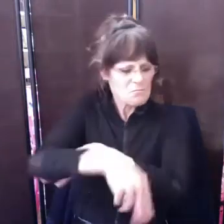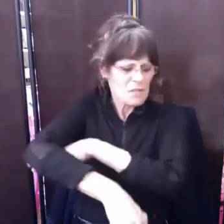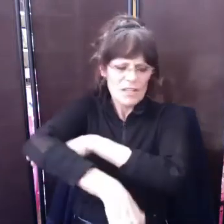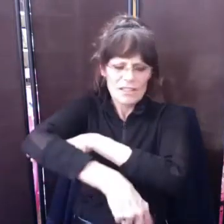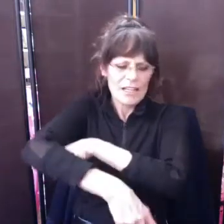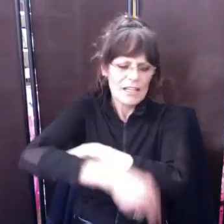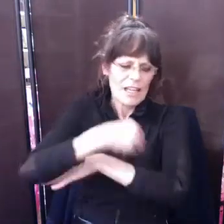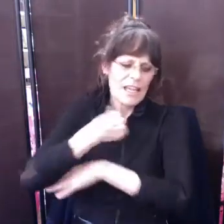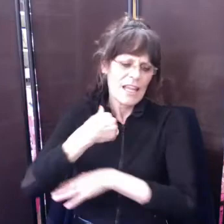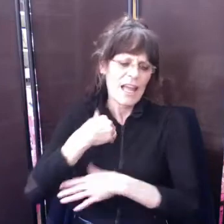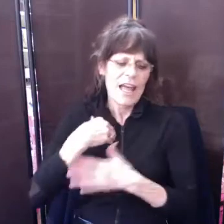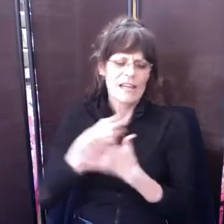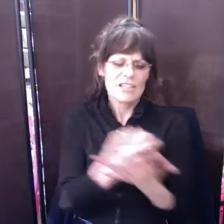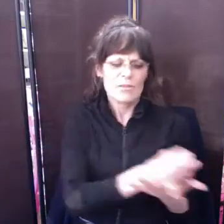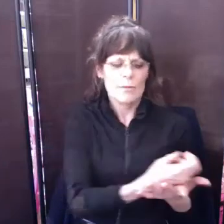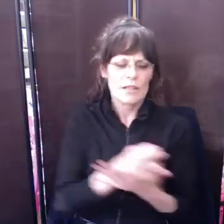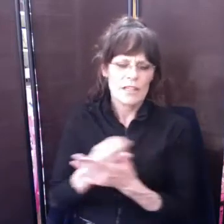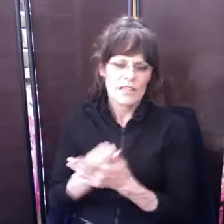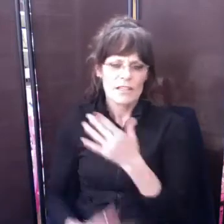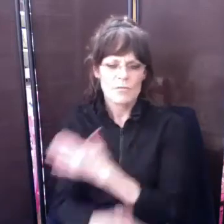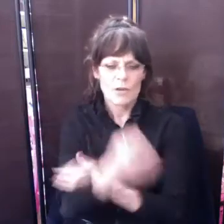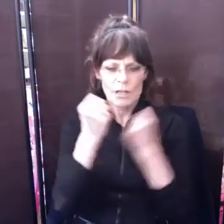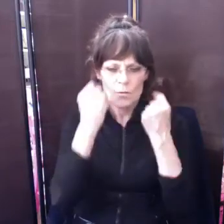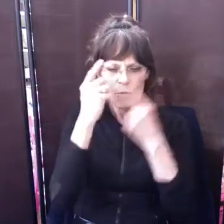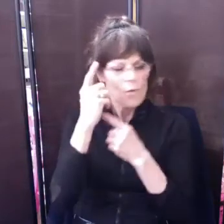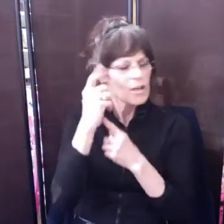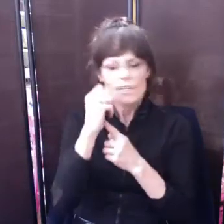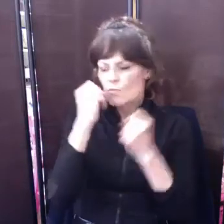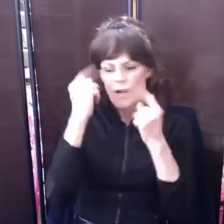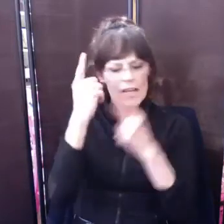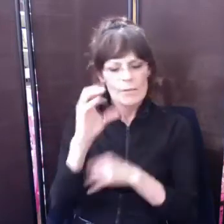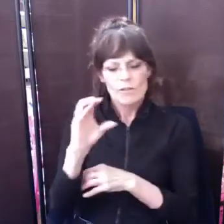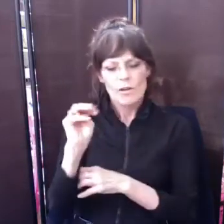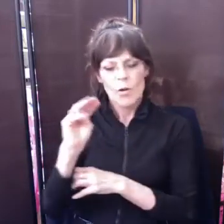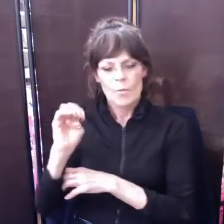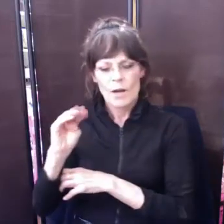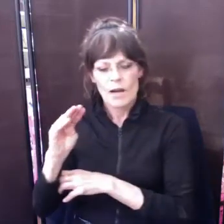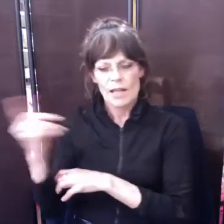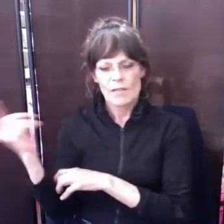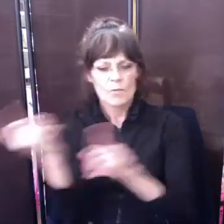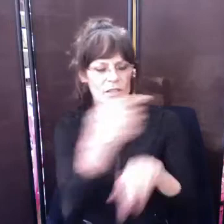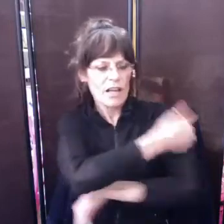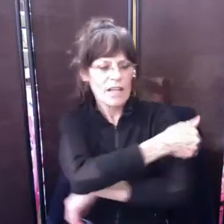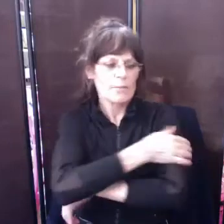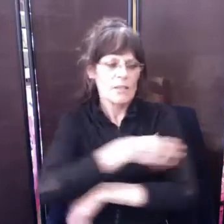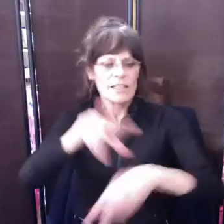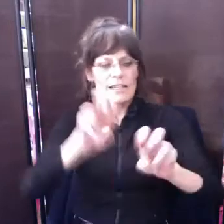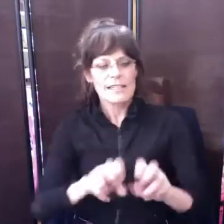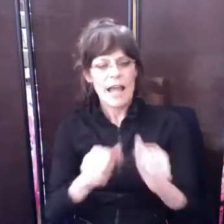cerebral hemorrhage. And in the morning, he was in a coma. And they took him to the hospital, and I went and I sat with him. And they took him for his